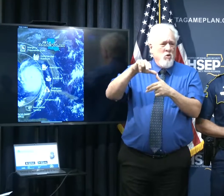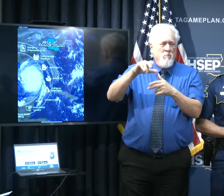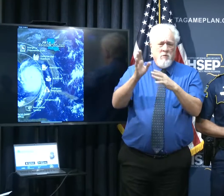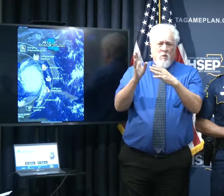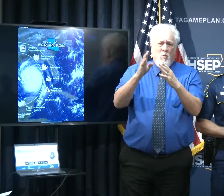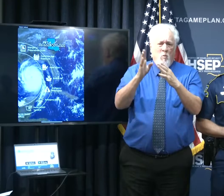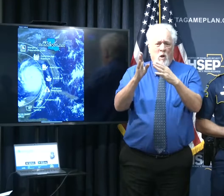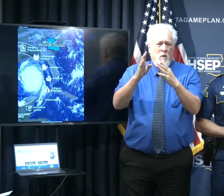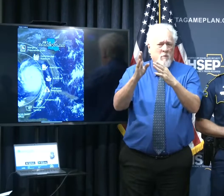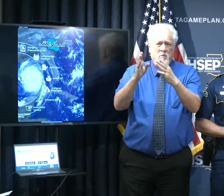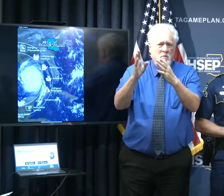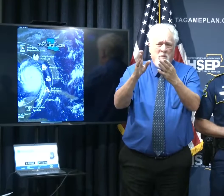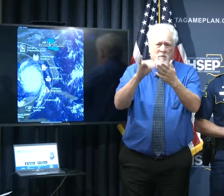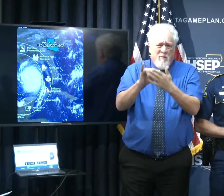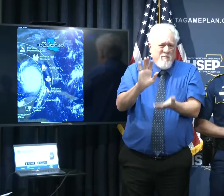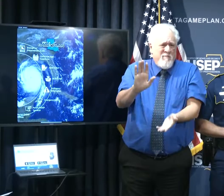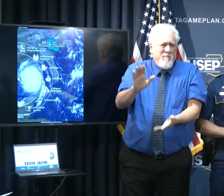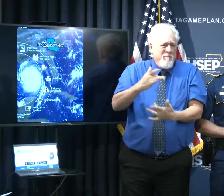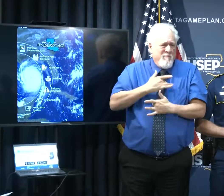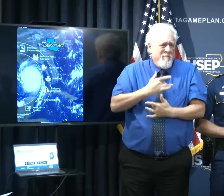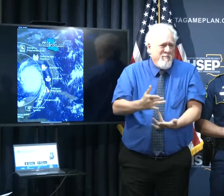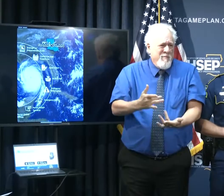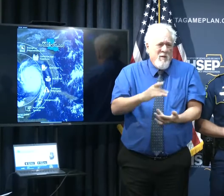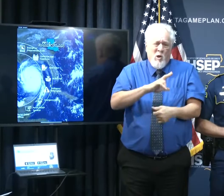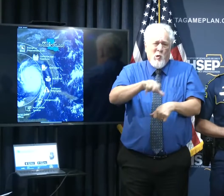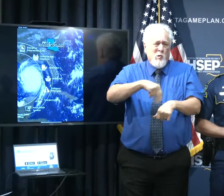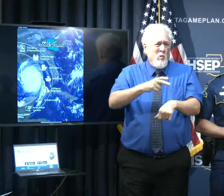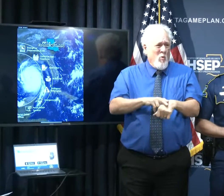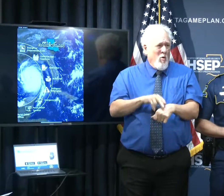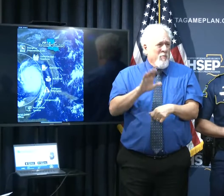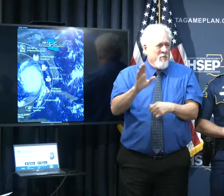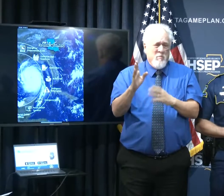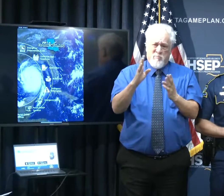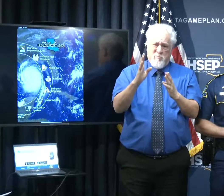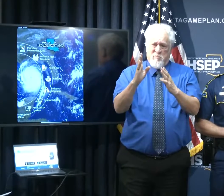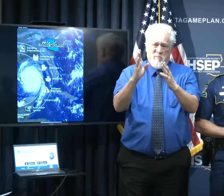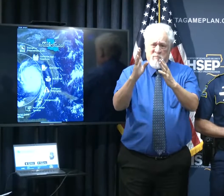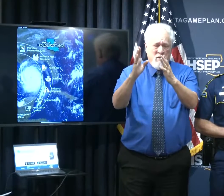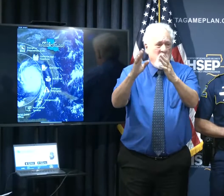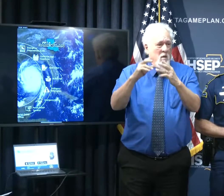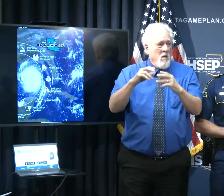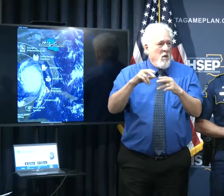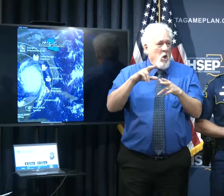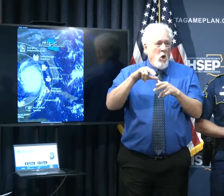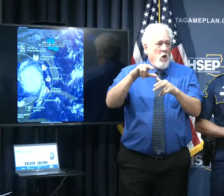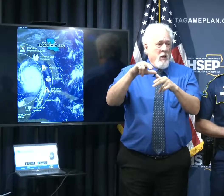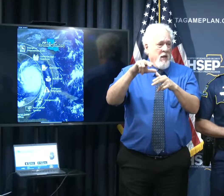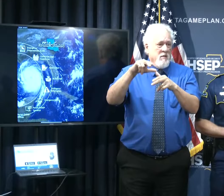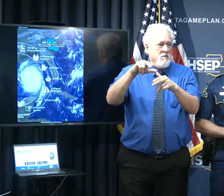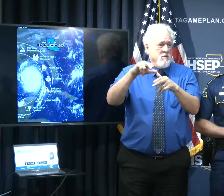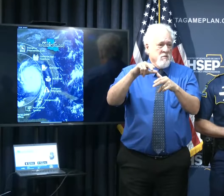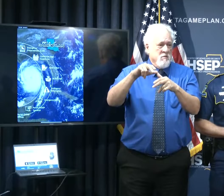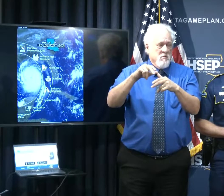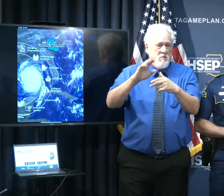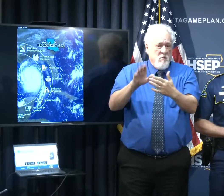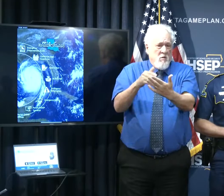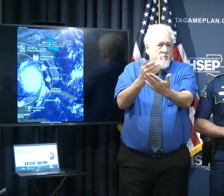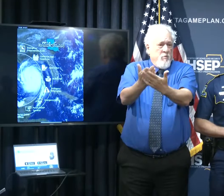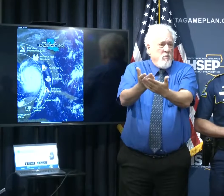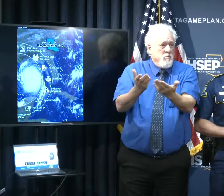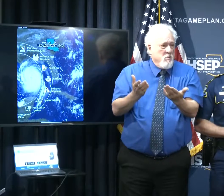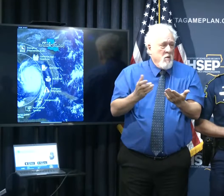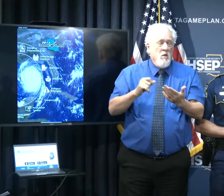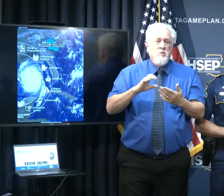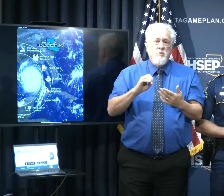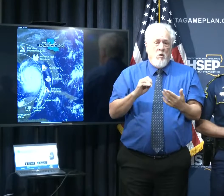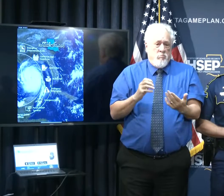It's what they do. It's a normal track of wobbling that happens as hurricanes approach the coast. And